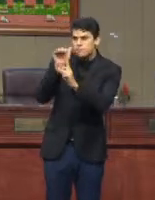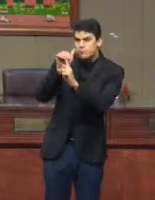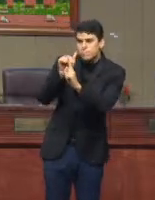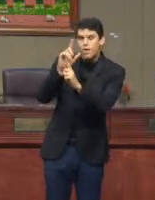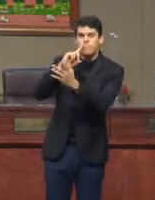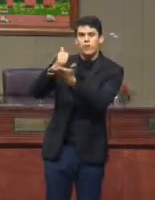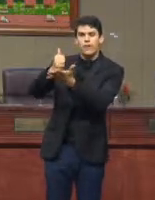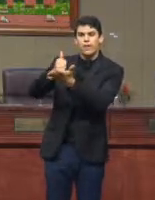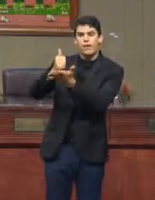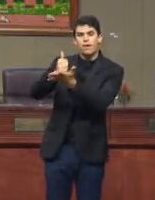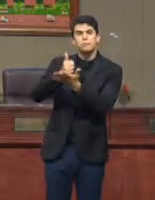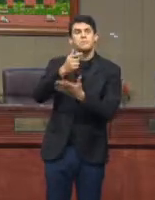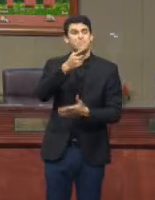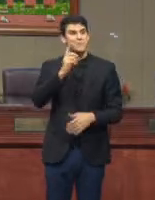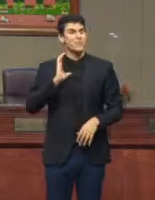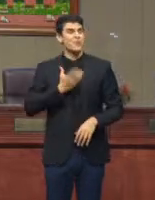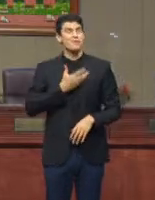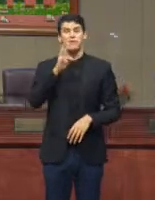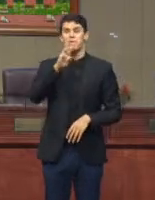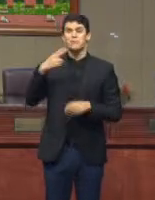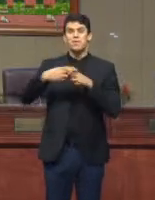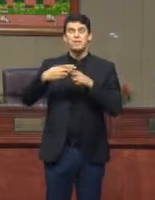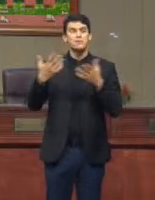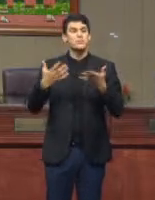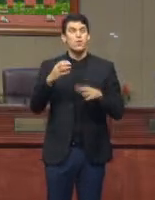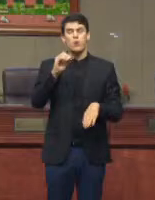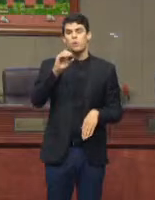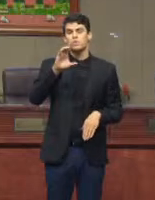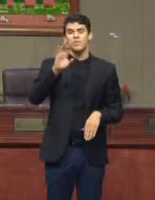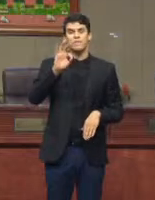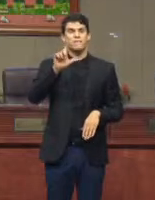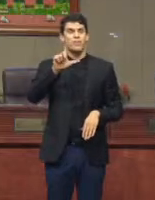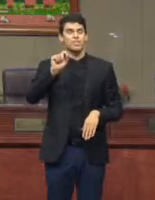You can go to our website at